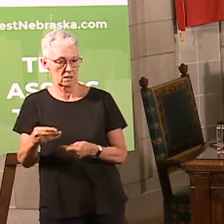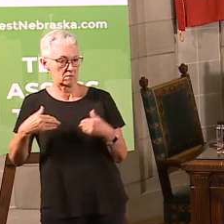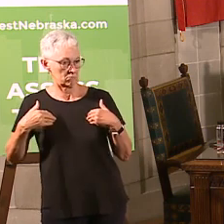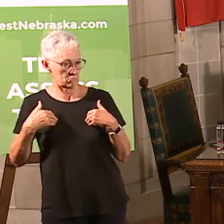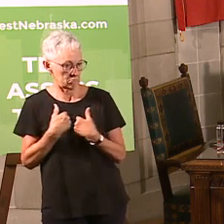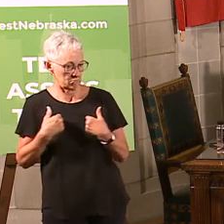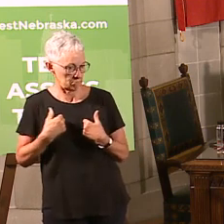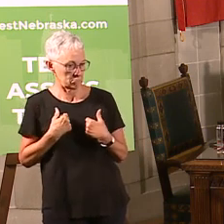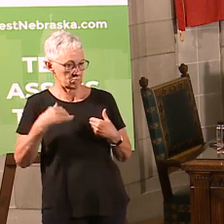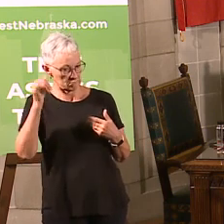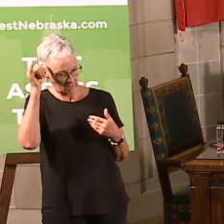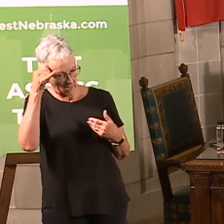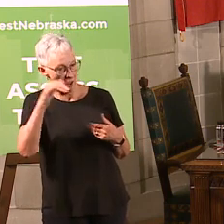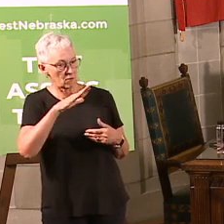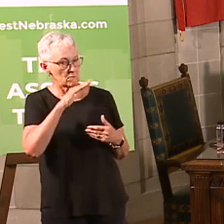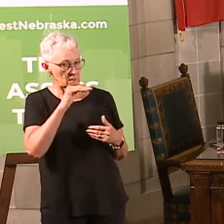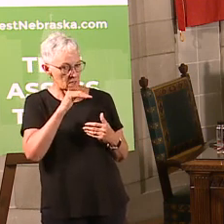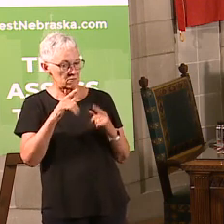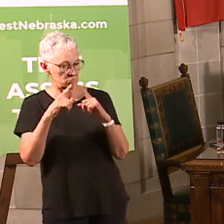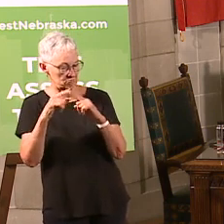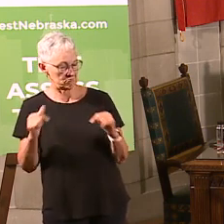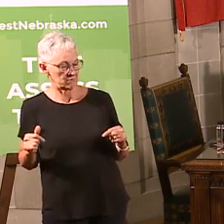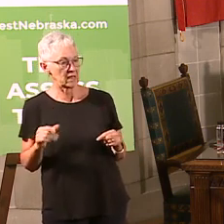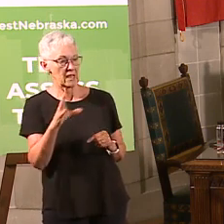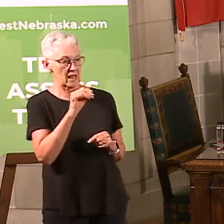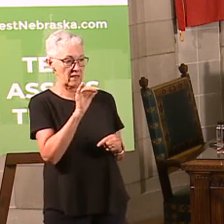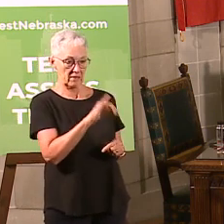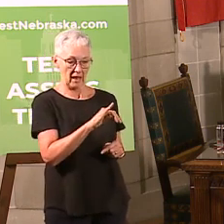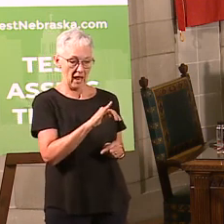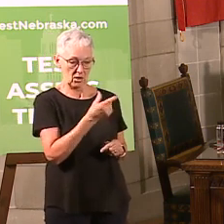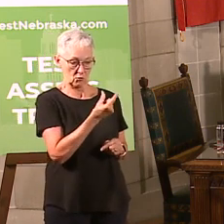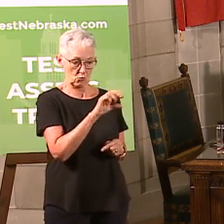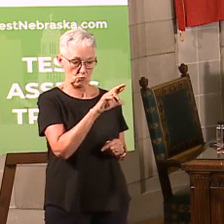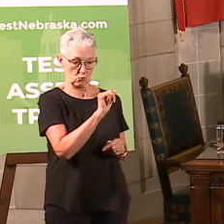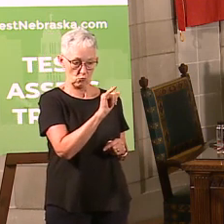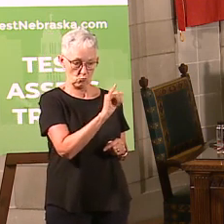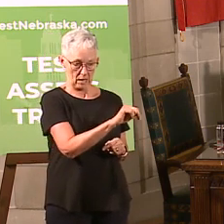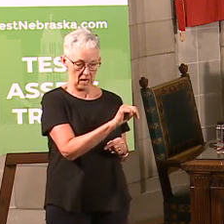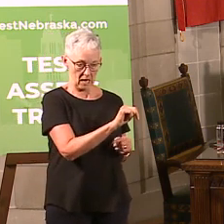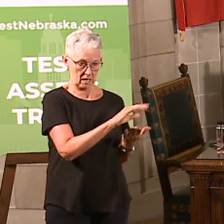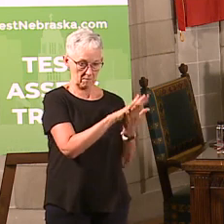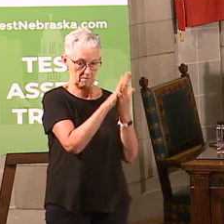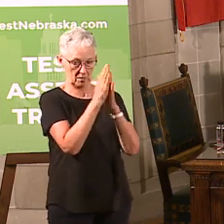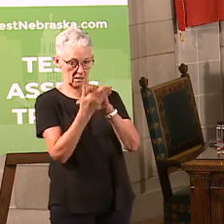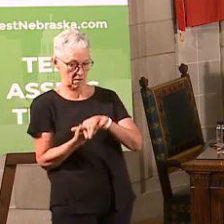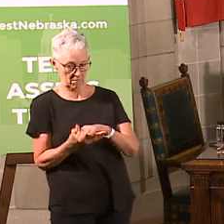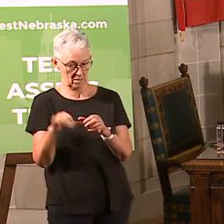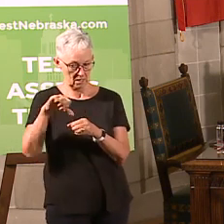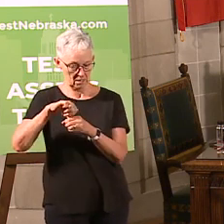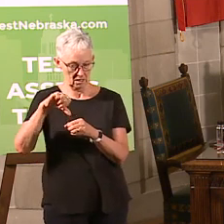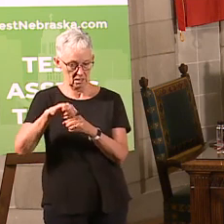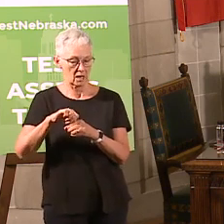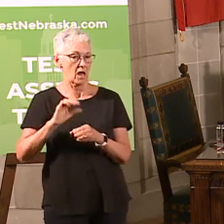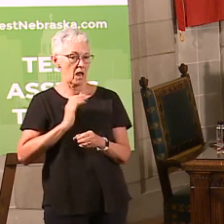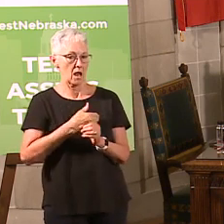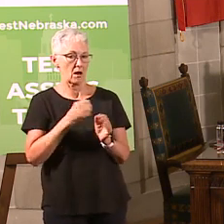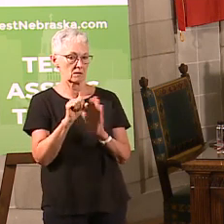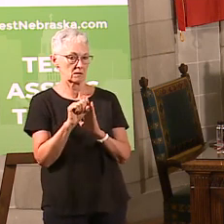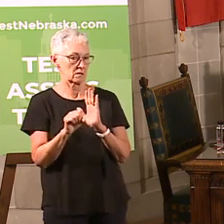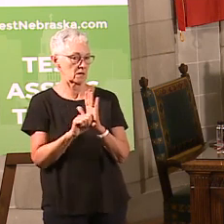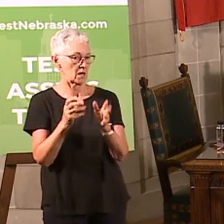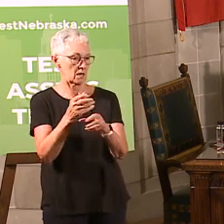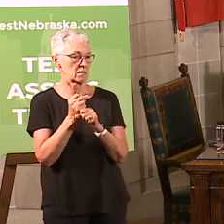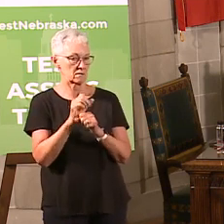and 6.4 million metric tons of distiller grains annually, Nebraska's ethanol industry provides our state with $5 billion of